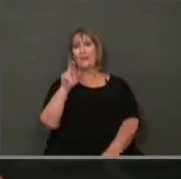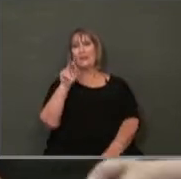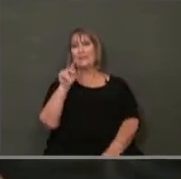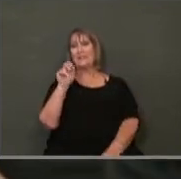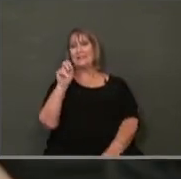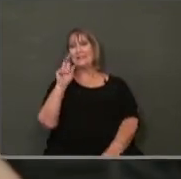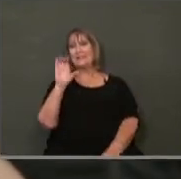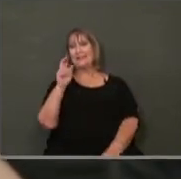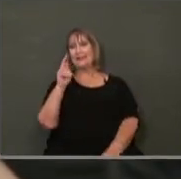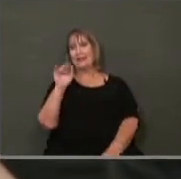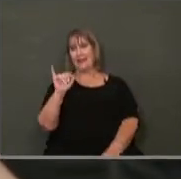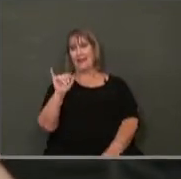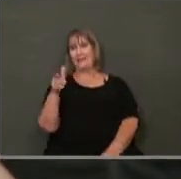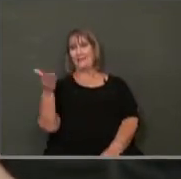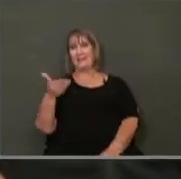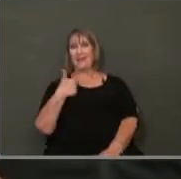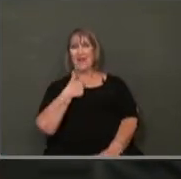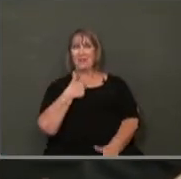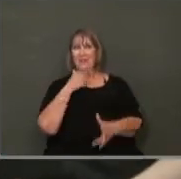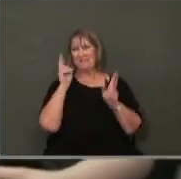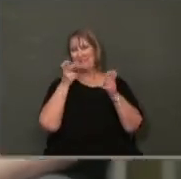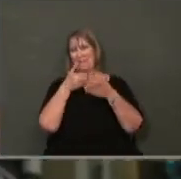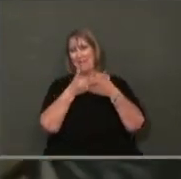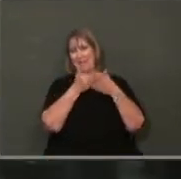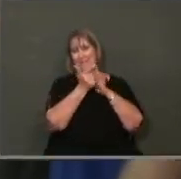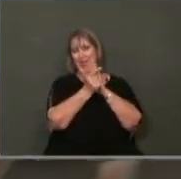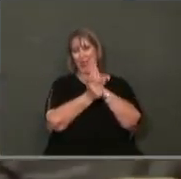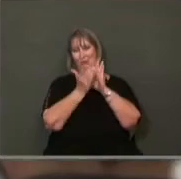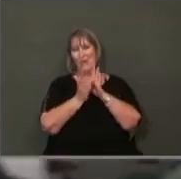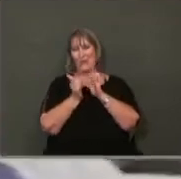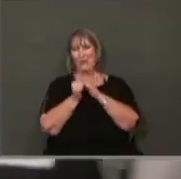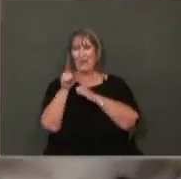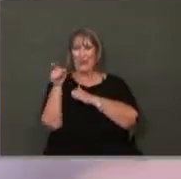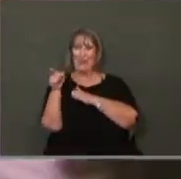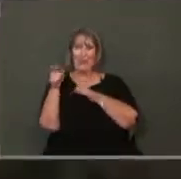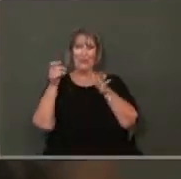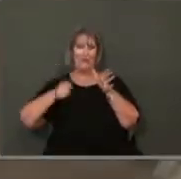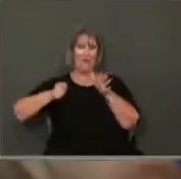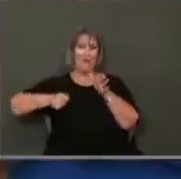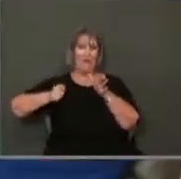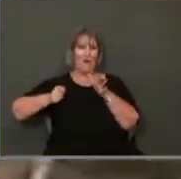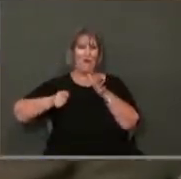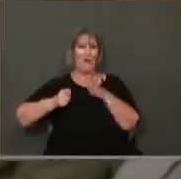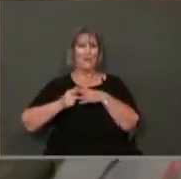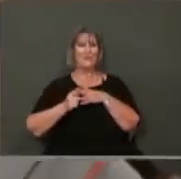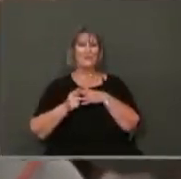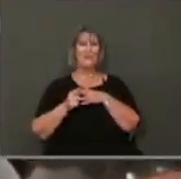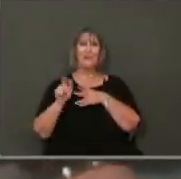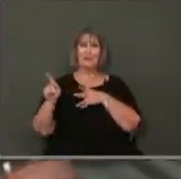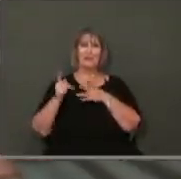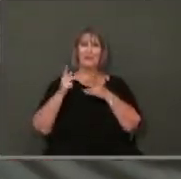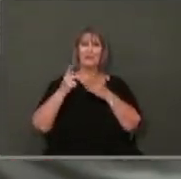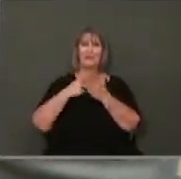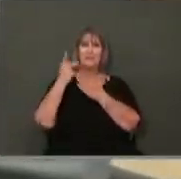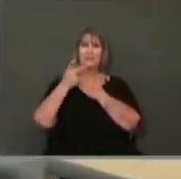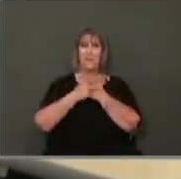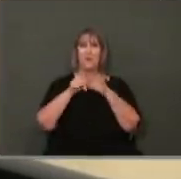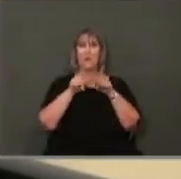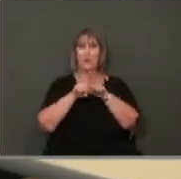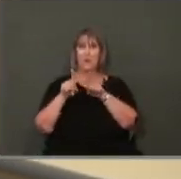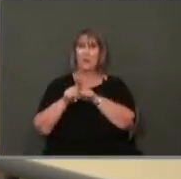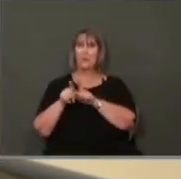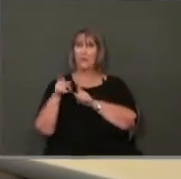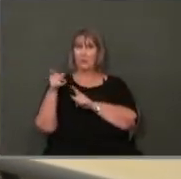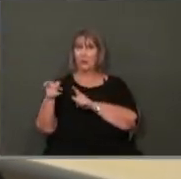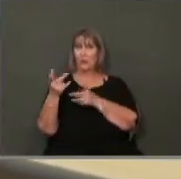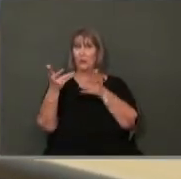when I used to practice in front of you, and I know that, a program like this is also a program for you,